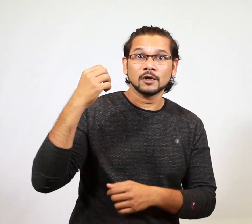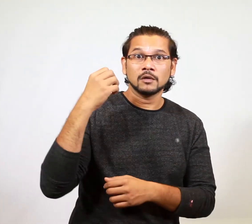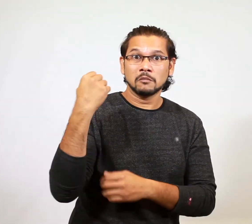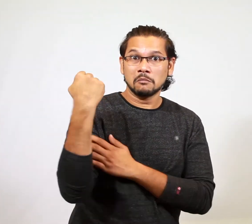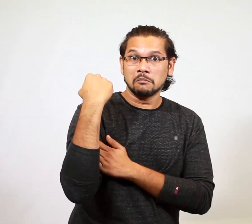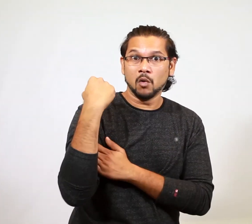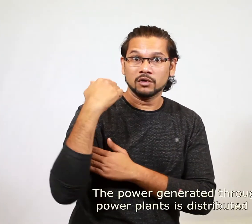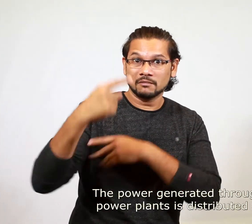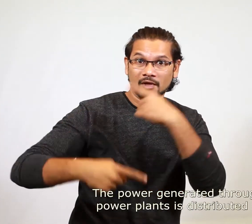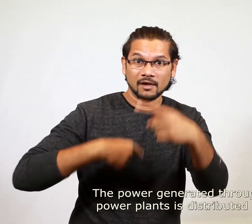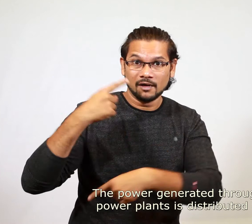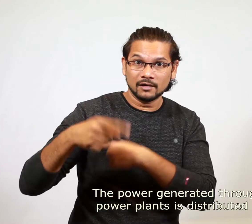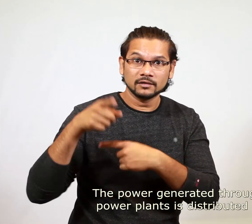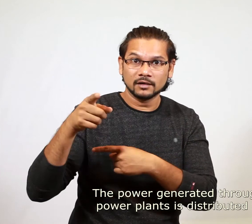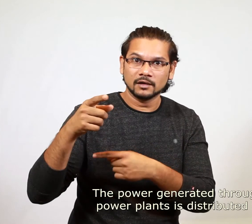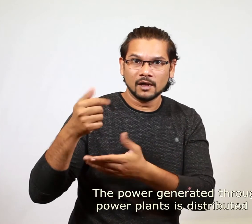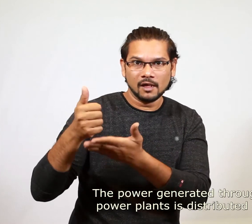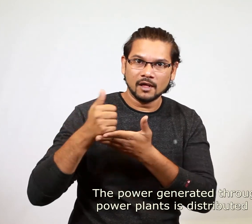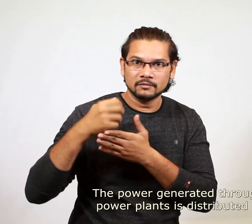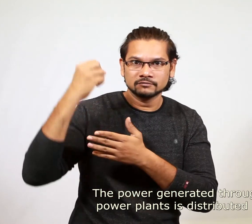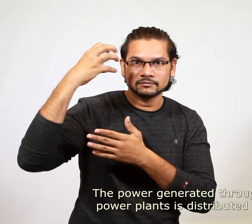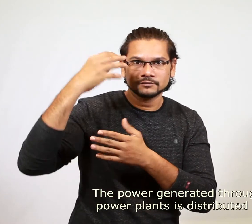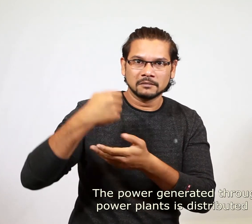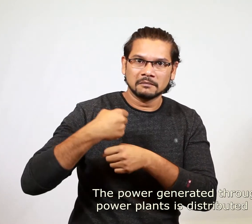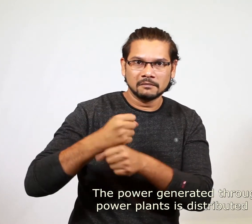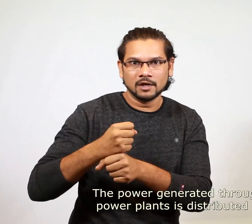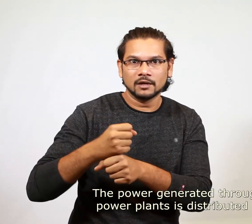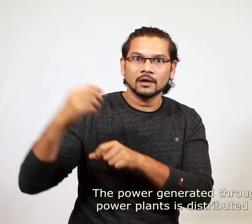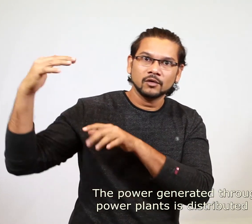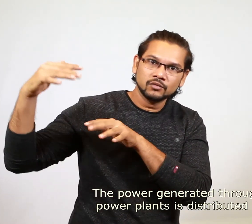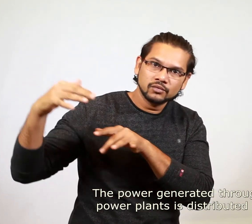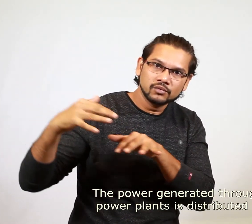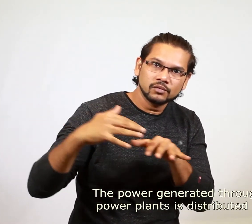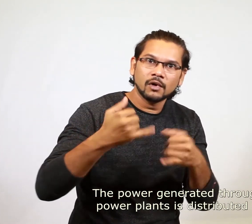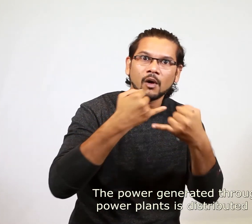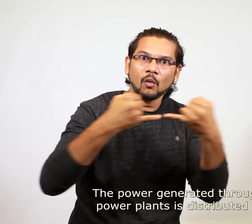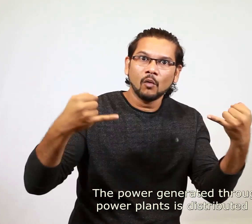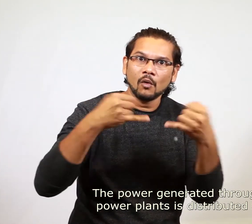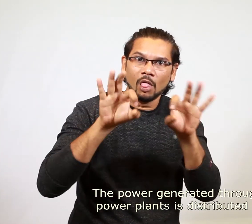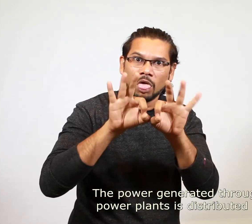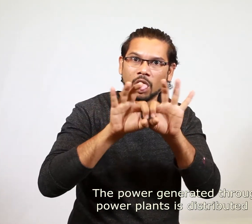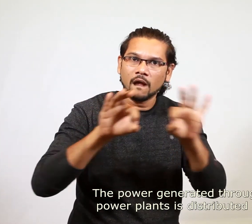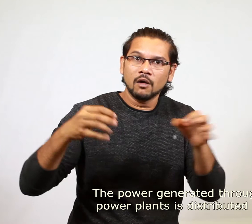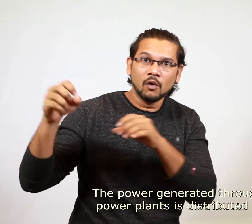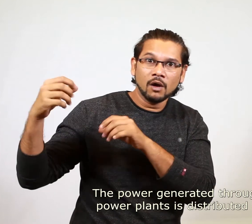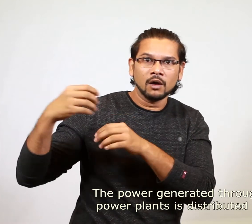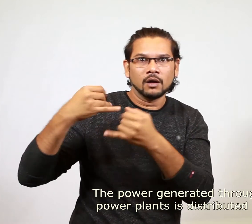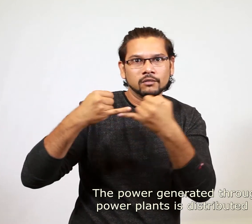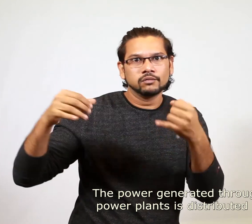The power generated through these power plants is distributed all over using very